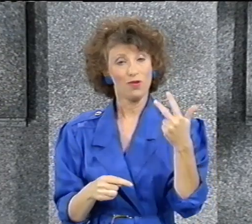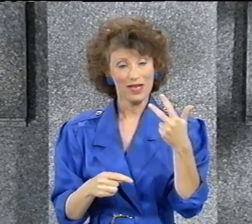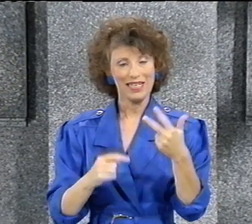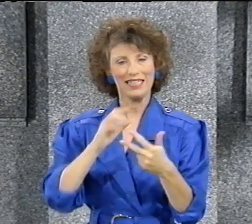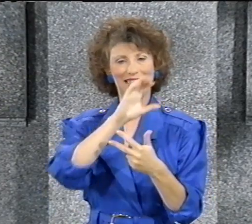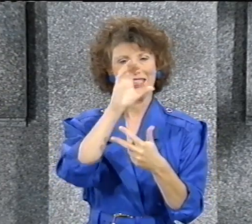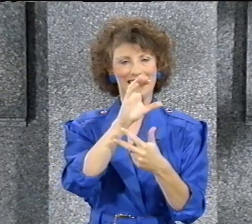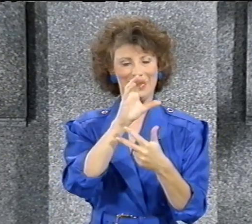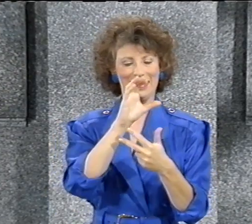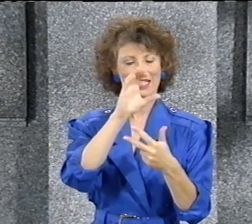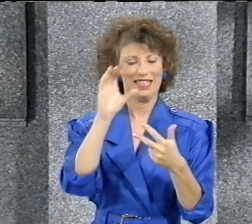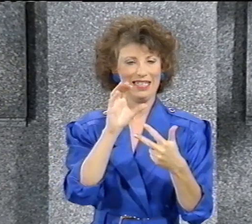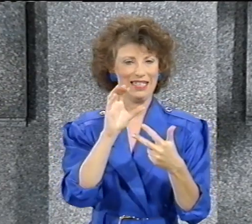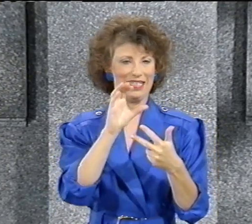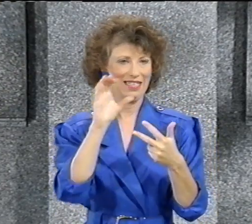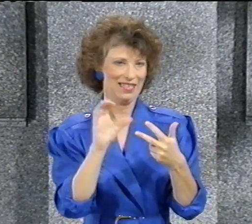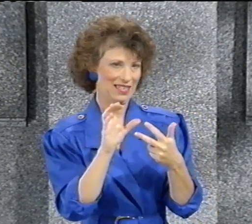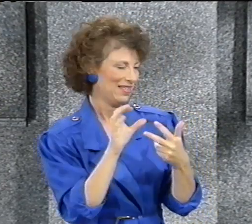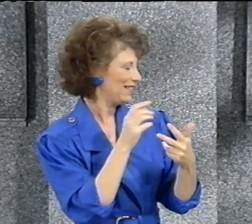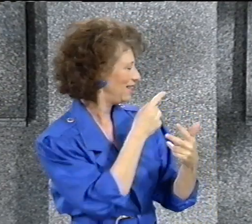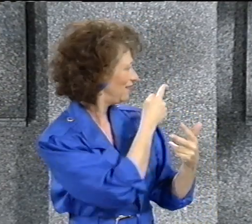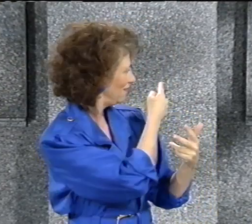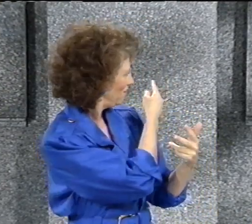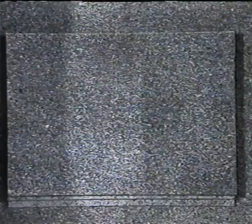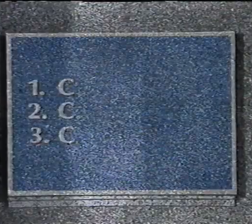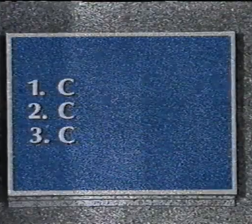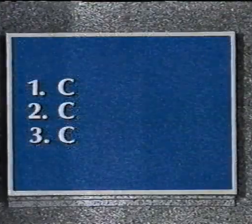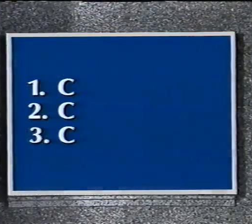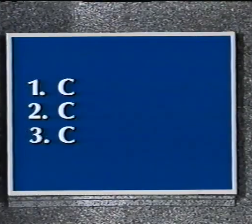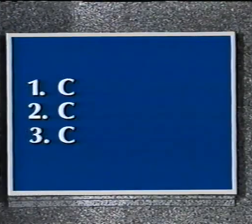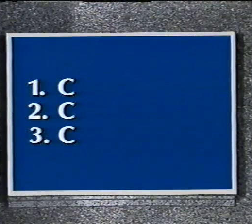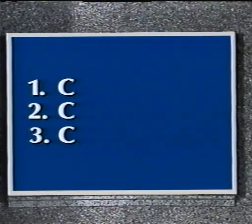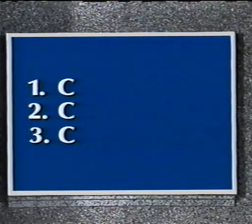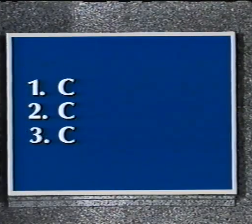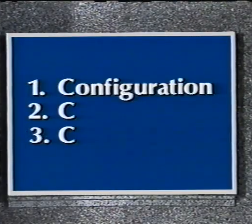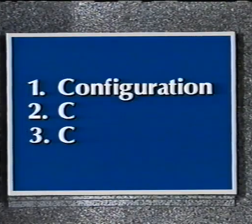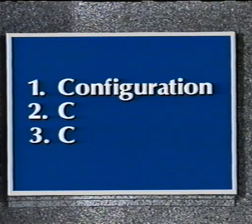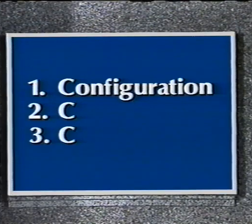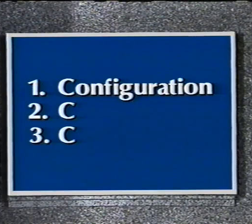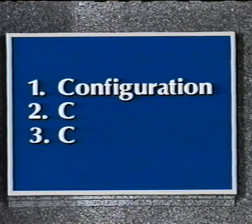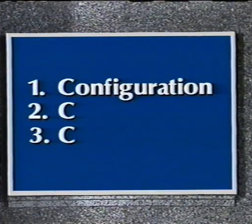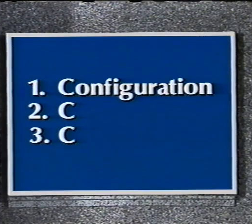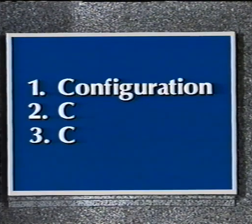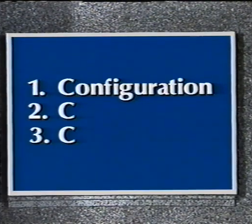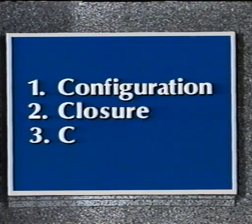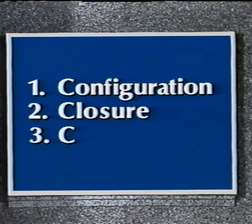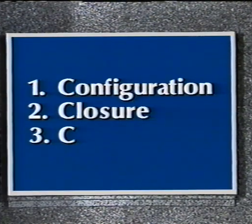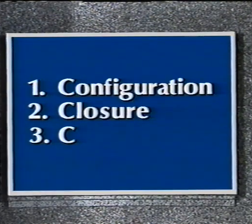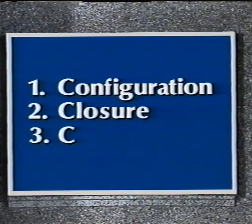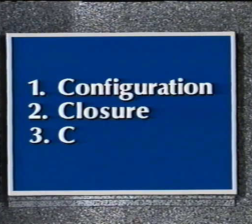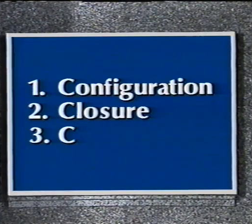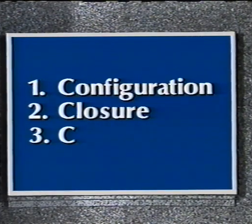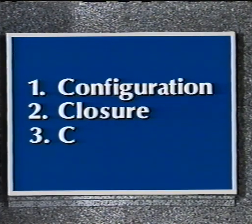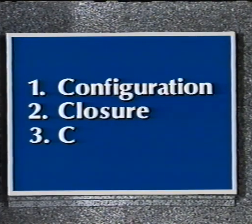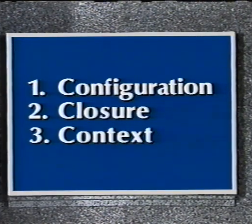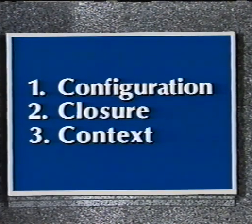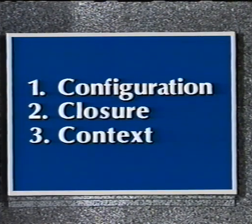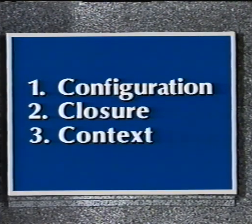What I'm suggesting is that you make use of the 3 C words. Here they are. The ability to see shapes or